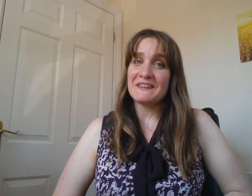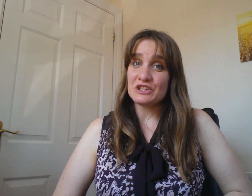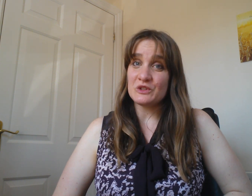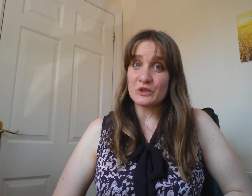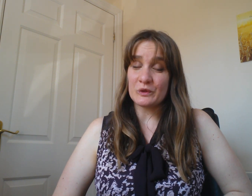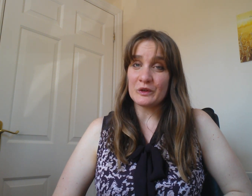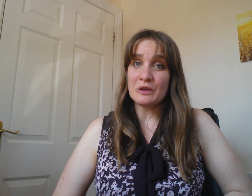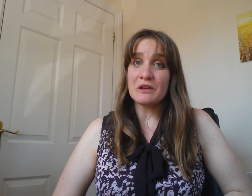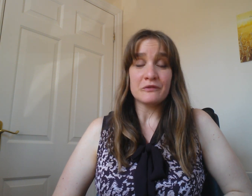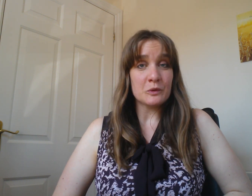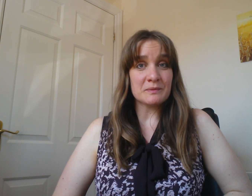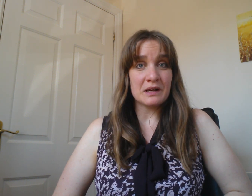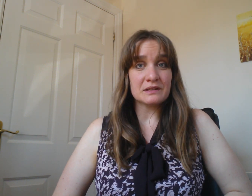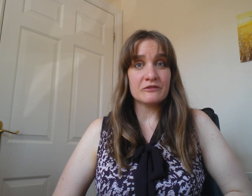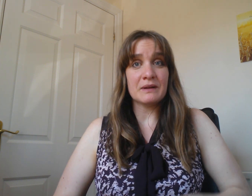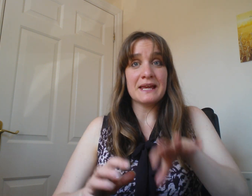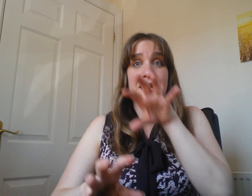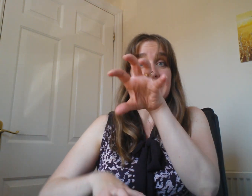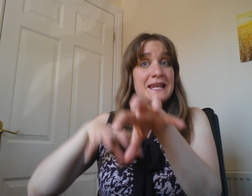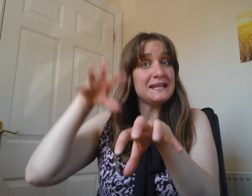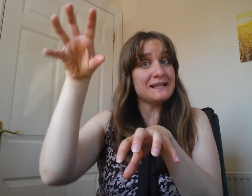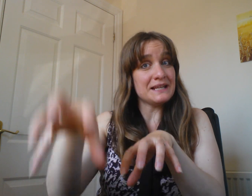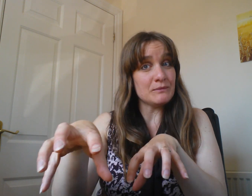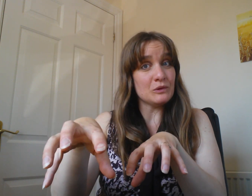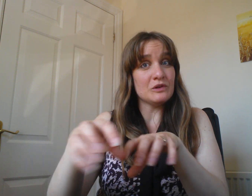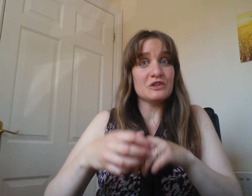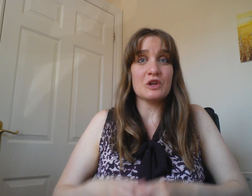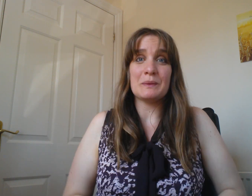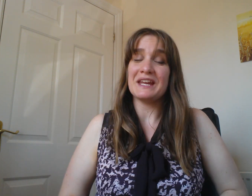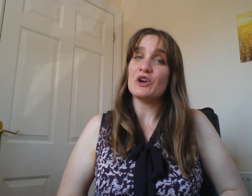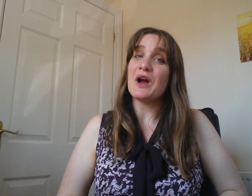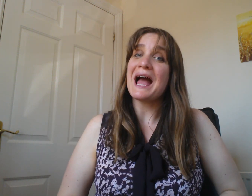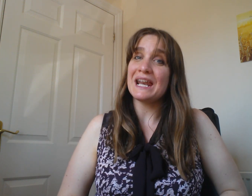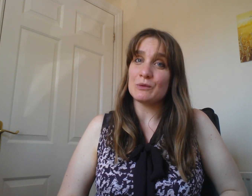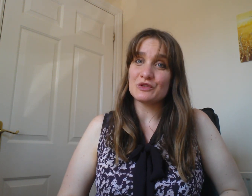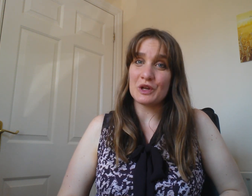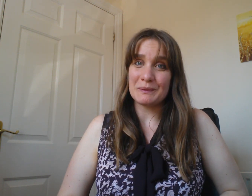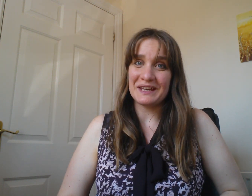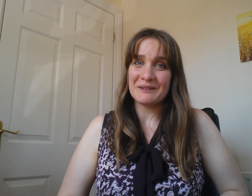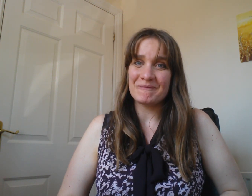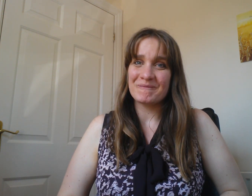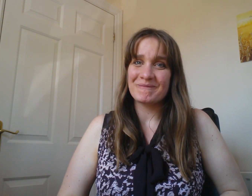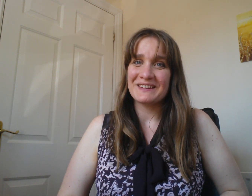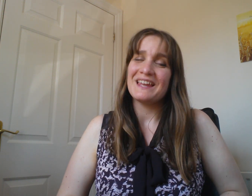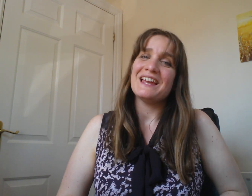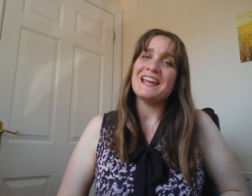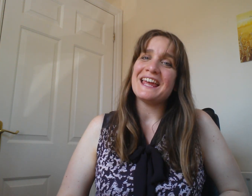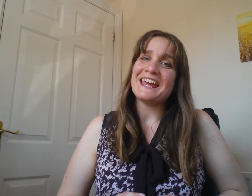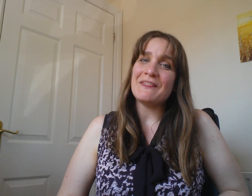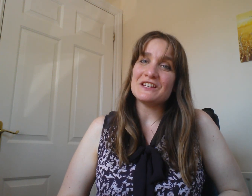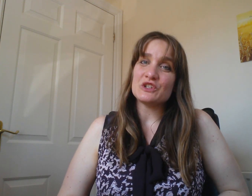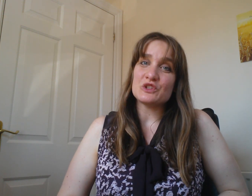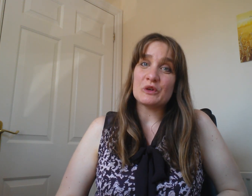This tutorial forms part of my Les animaux topic or animals topic. In this